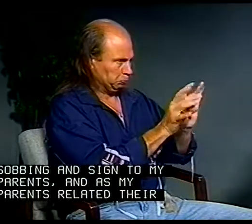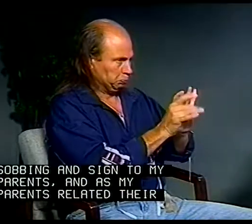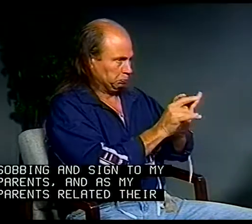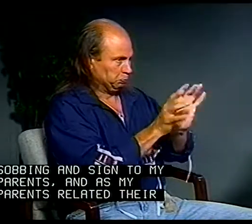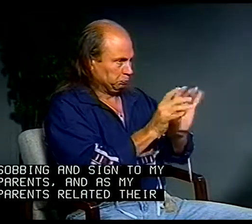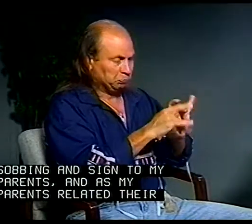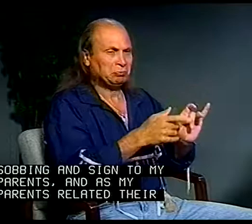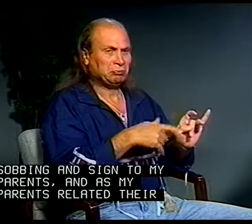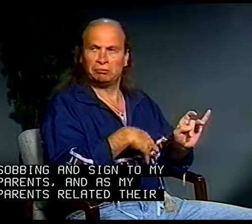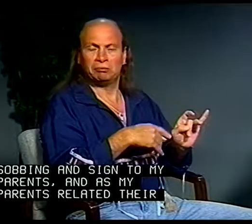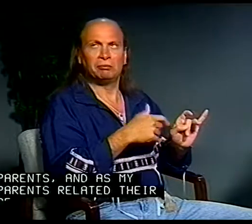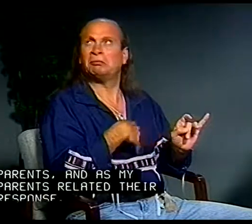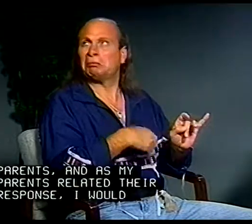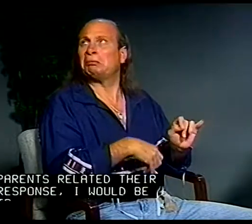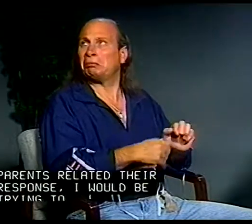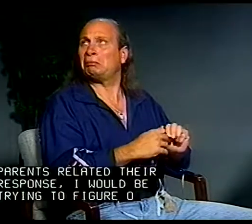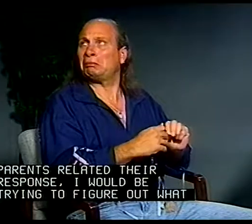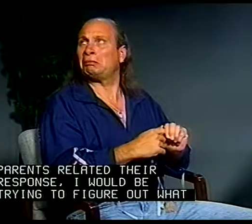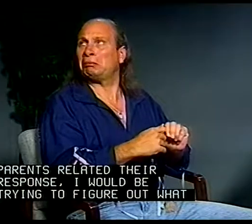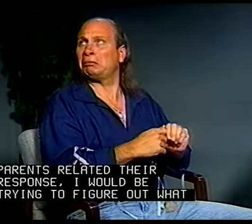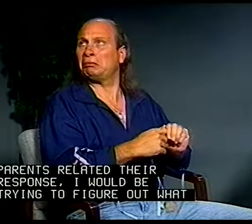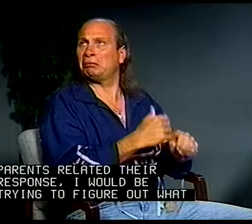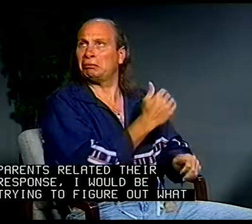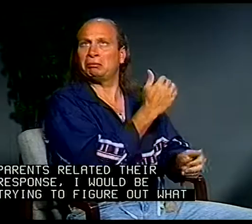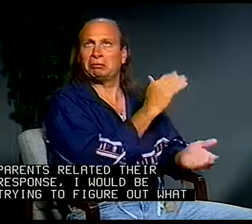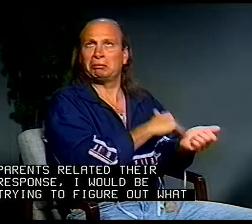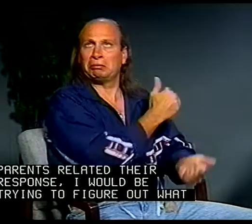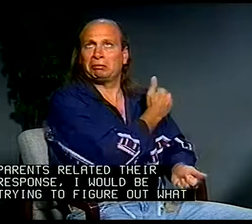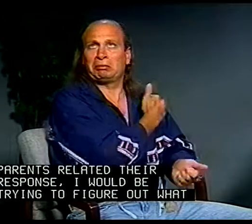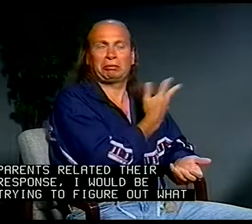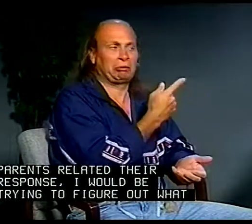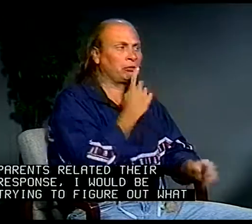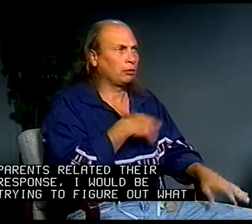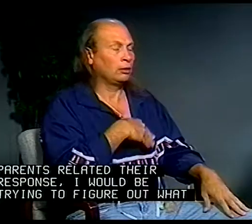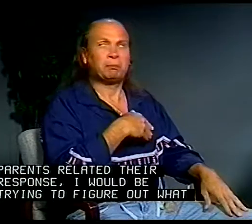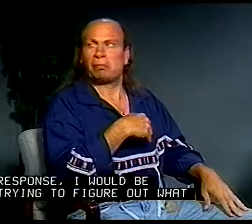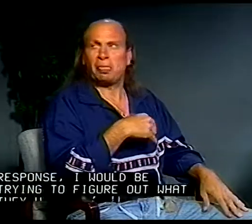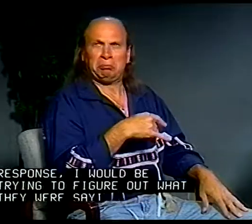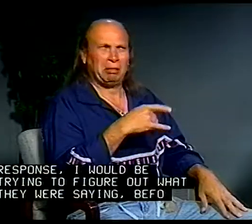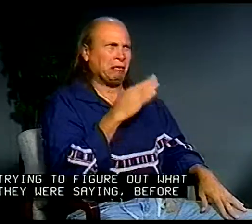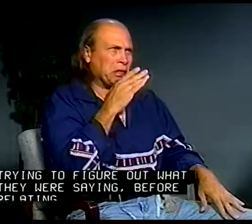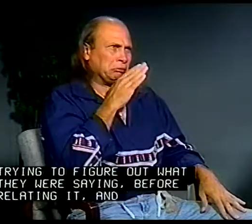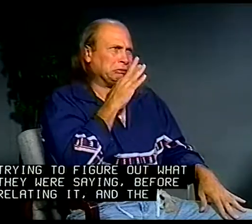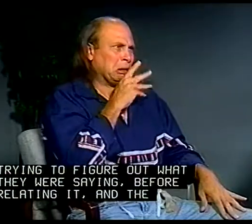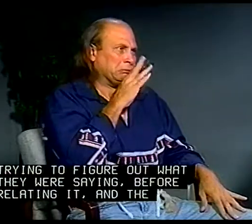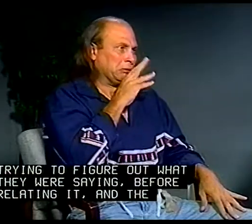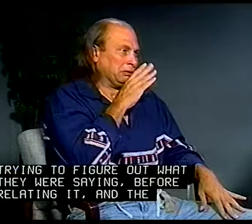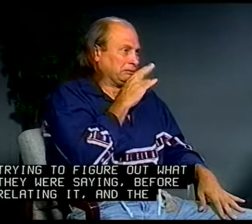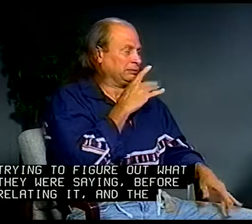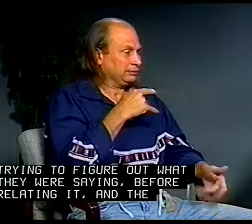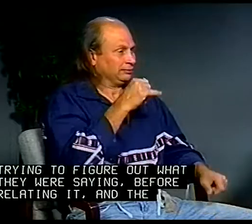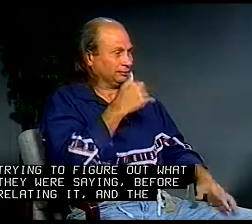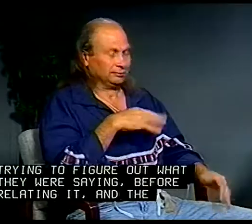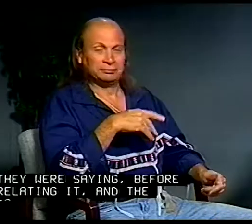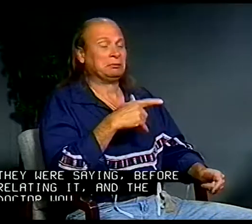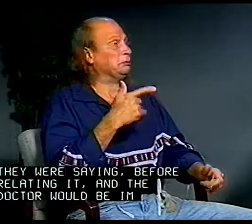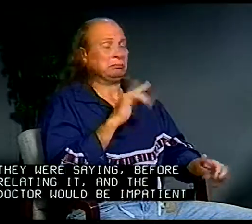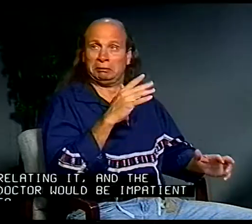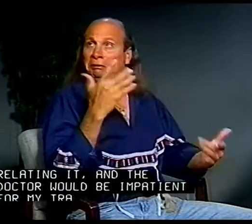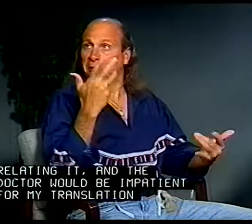And then as my parents related their response, I would be trying to figure out what they were saying before relating